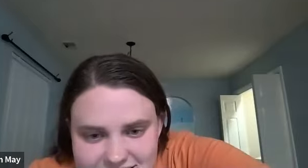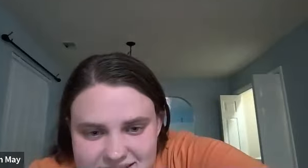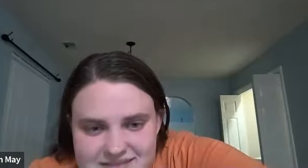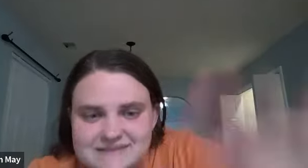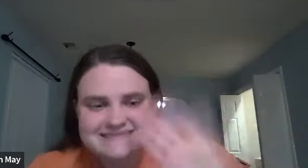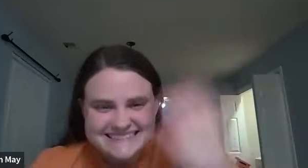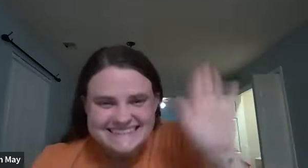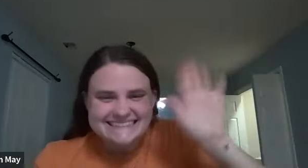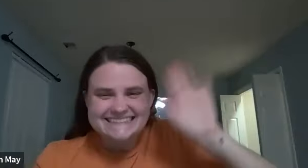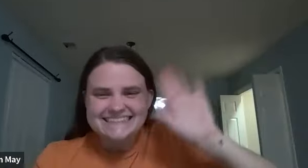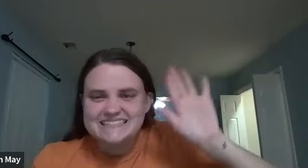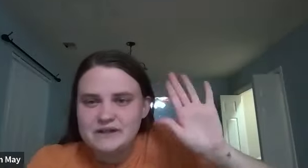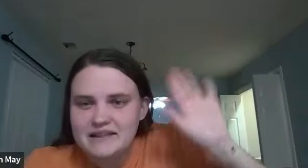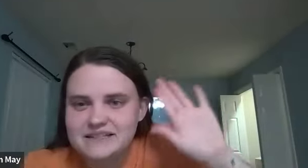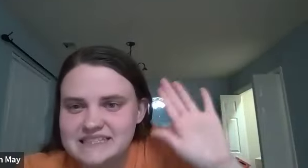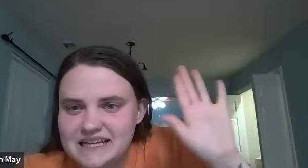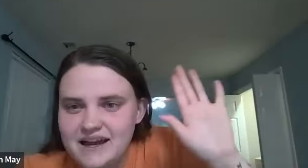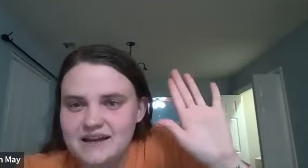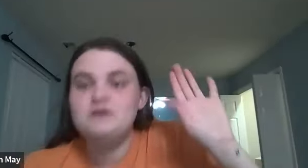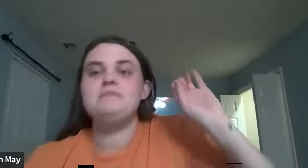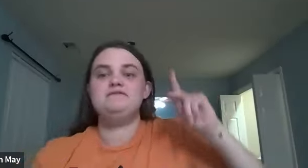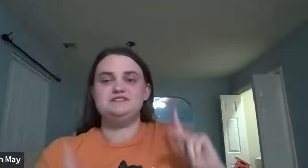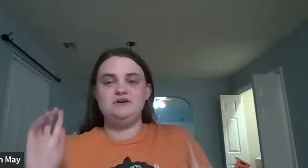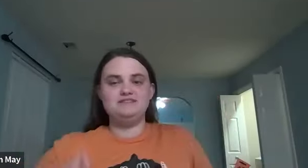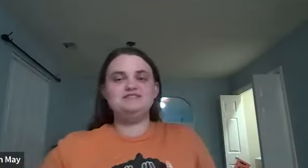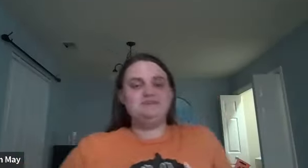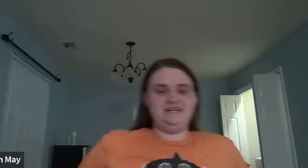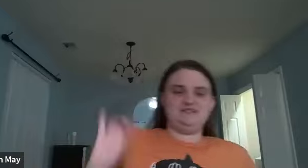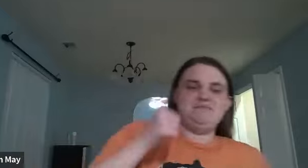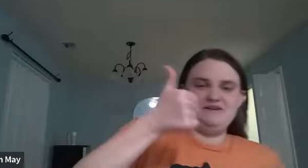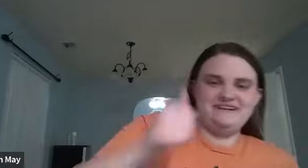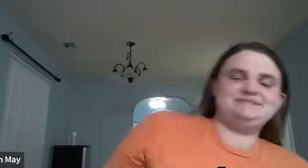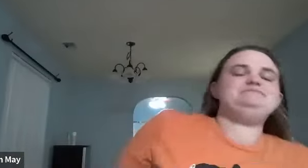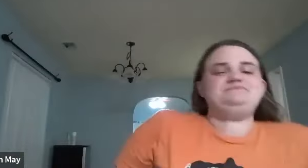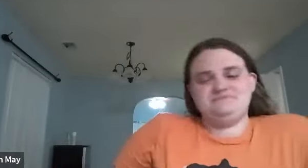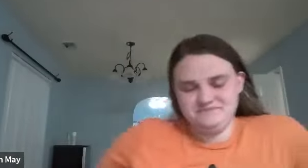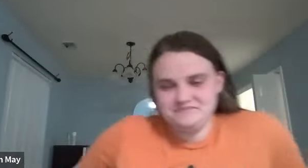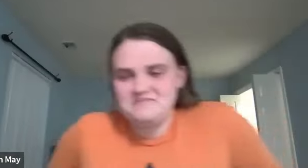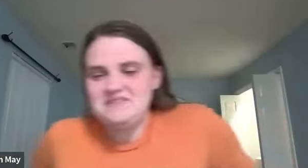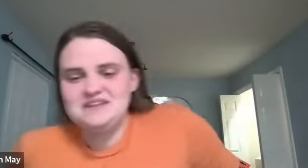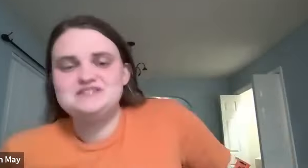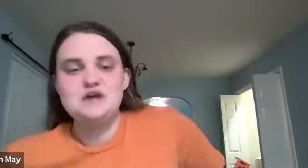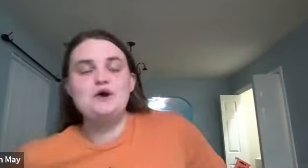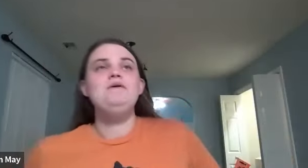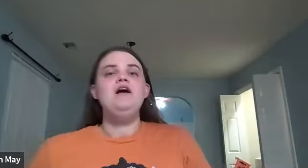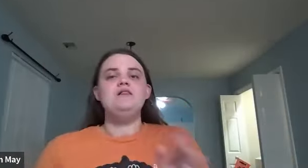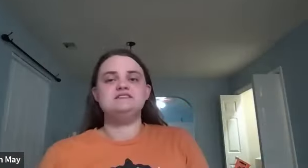yes. Okay, let's see. Okay, perfect. So concert and beach. Okay, perfect. So the sign